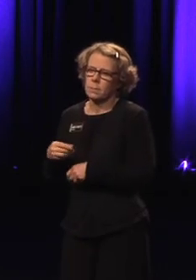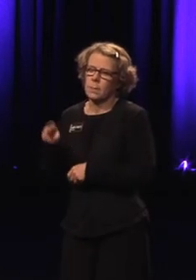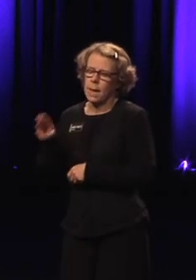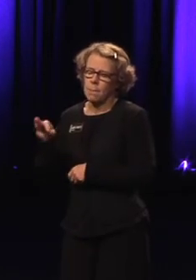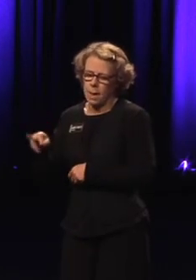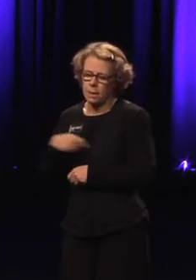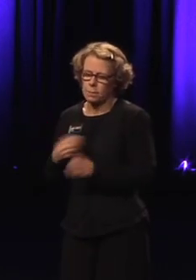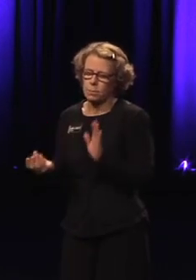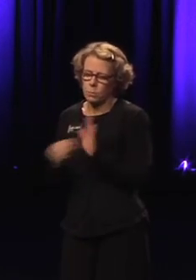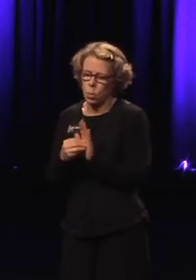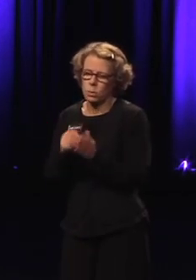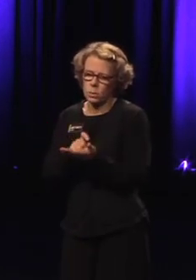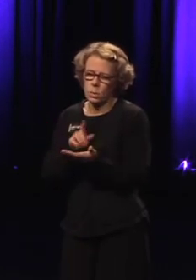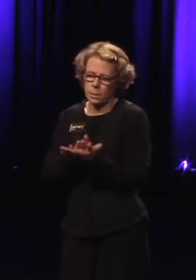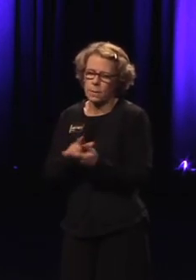this document.